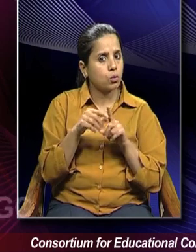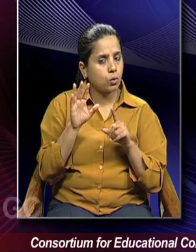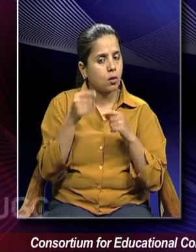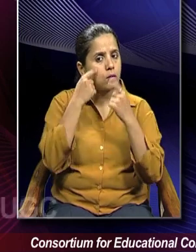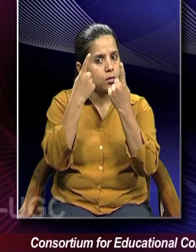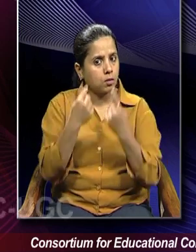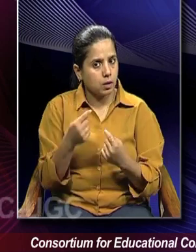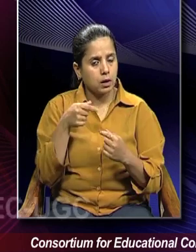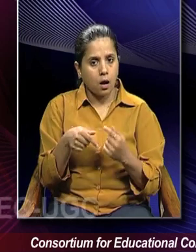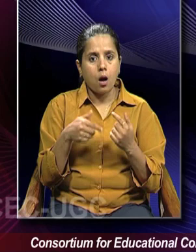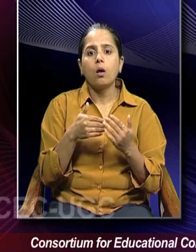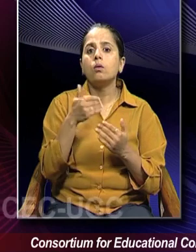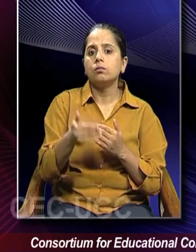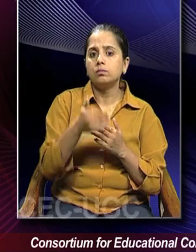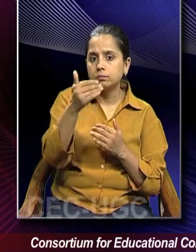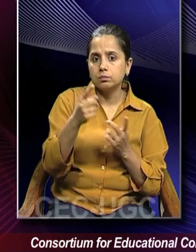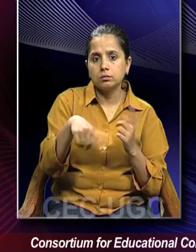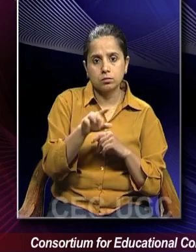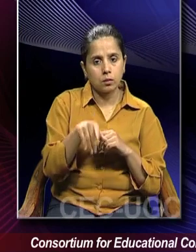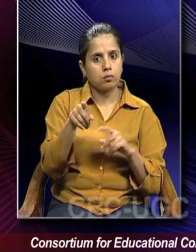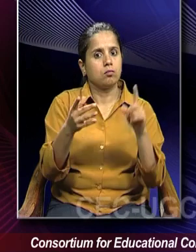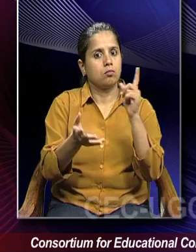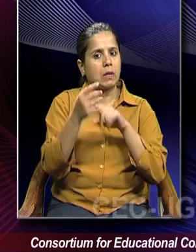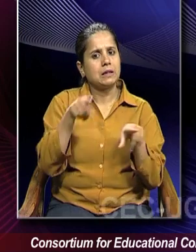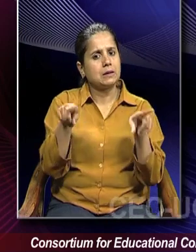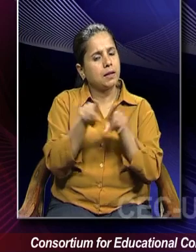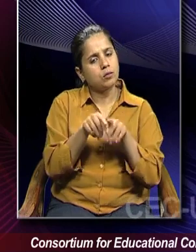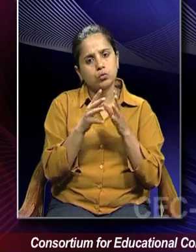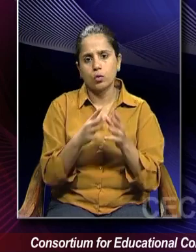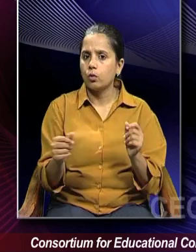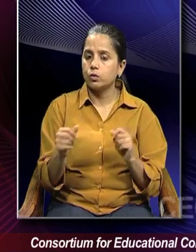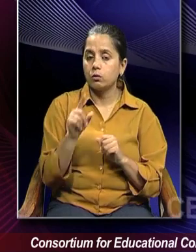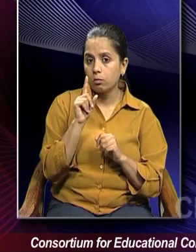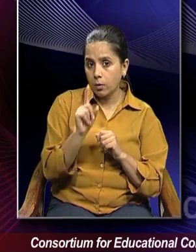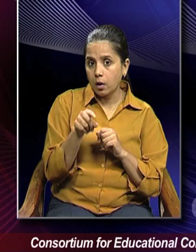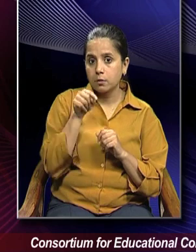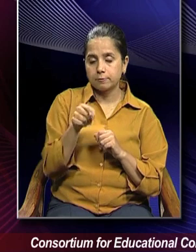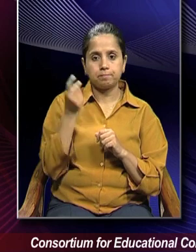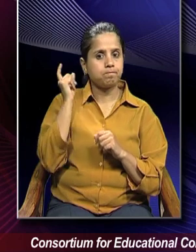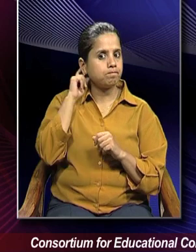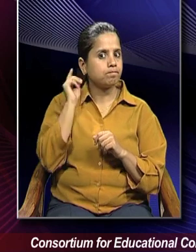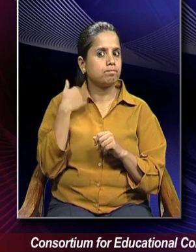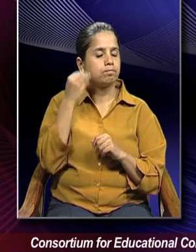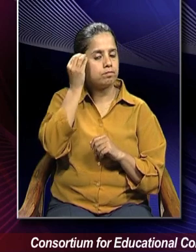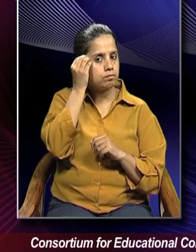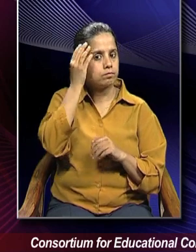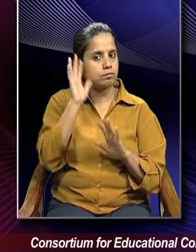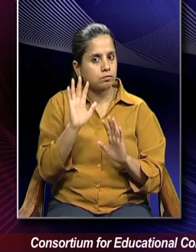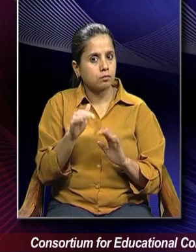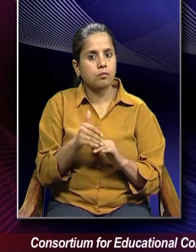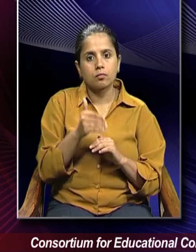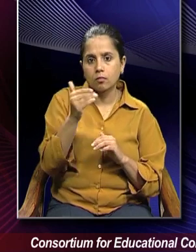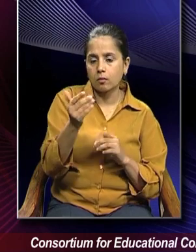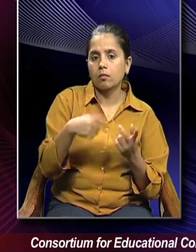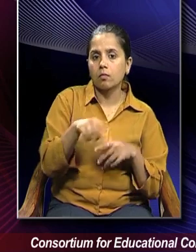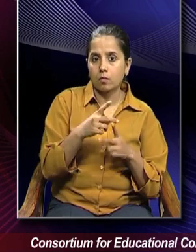on a given parameter would reach to the same solution, but it is the intuitional wisdom which leads to